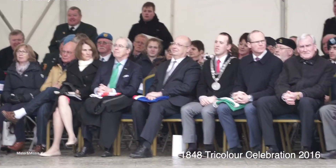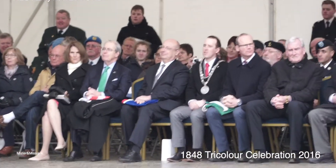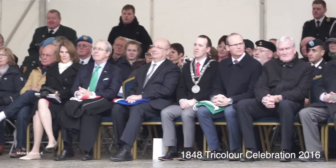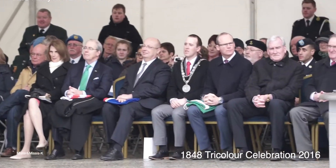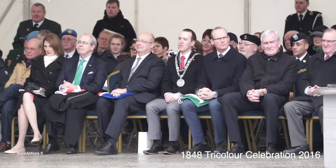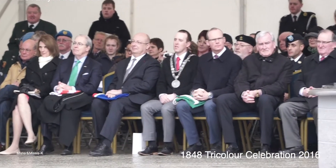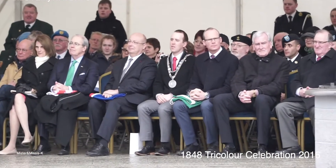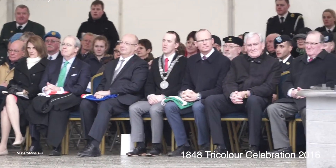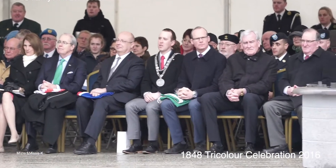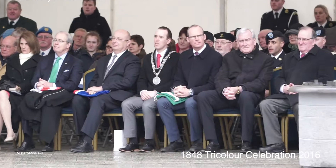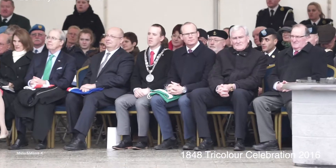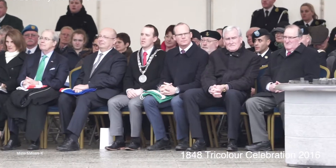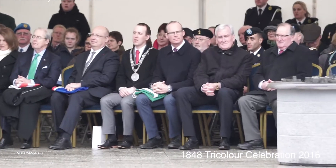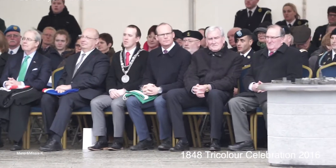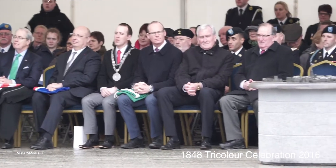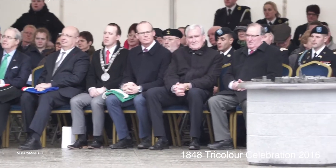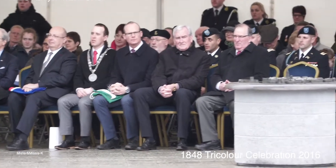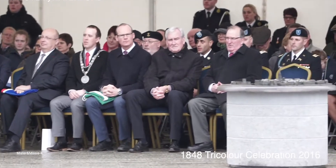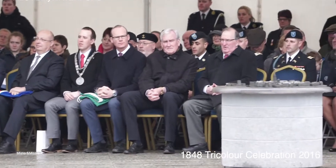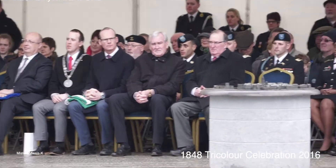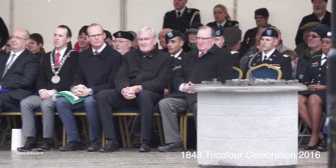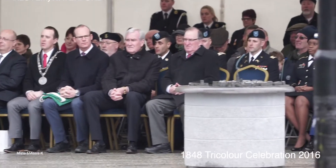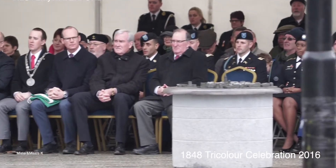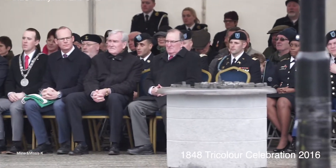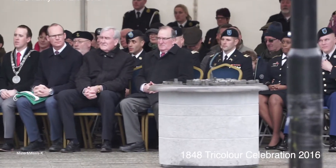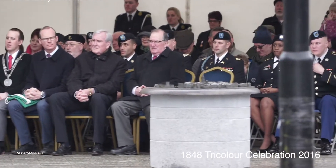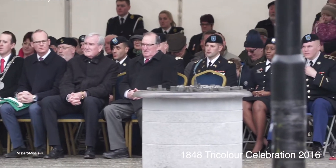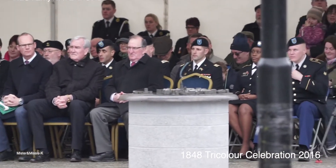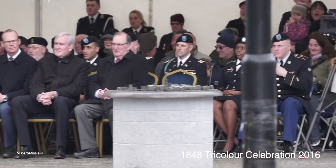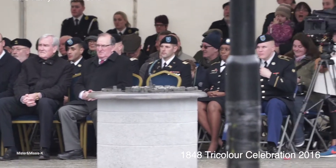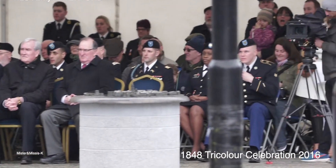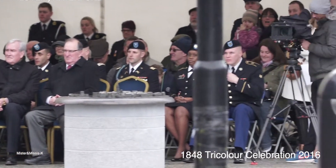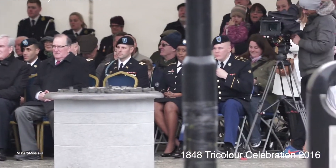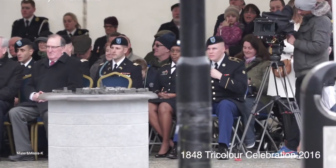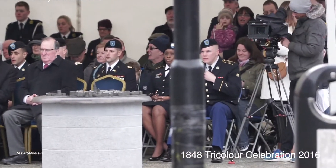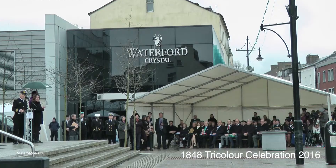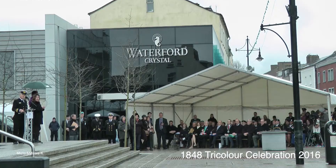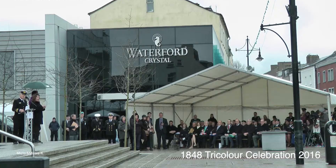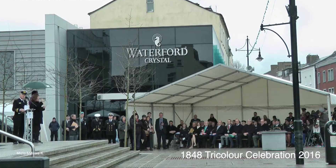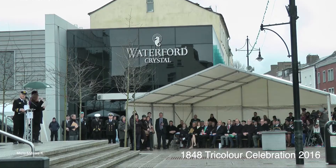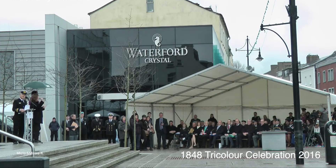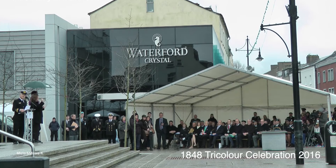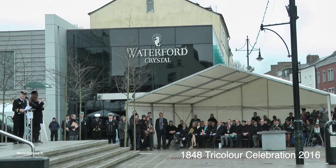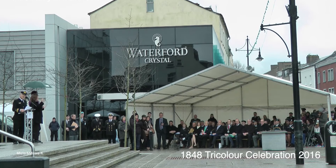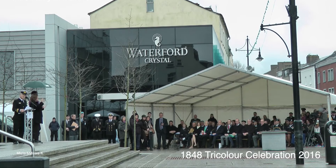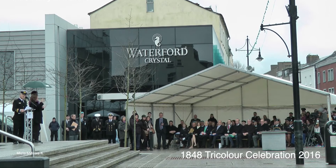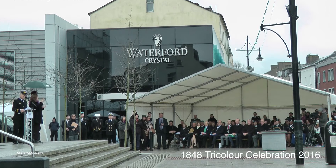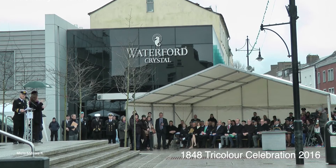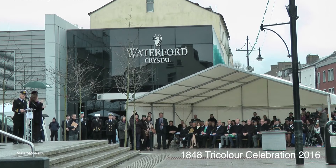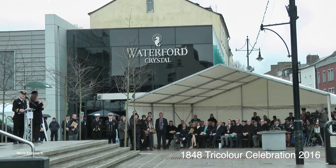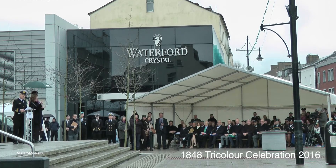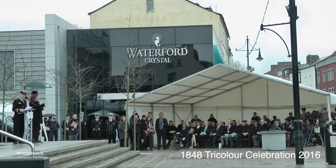So now we're ready to commence the ceremony, and we're actually going to call on the Thomas Francis Meagher, will be led by again